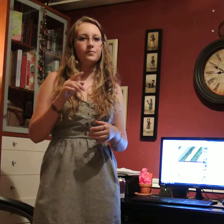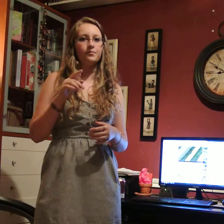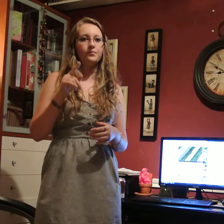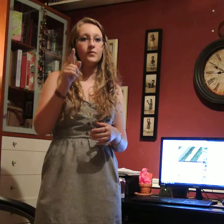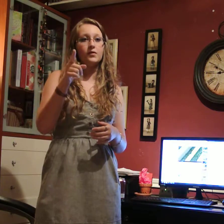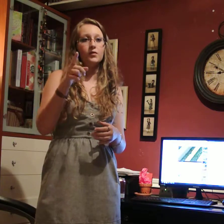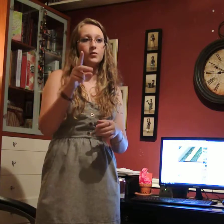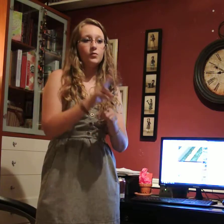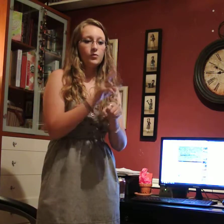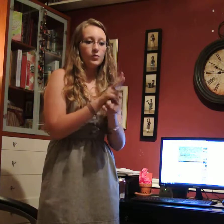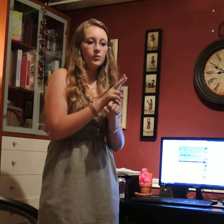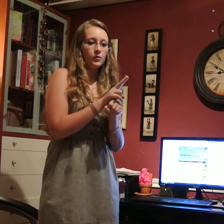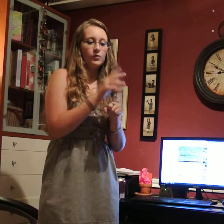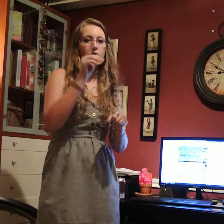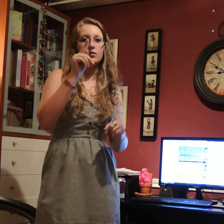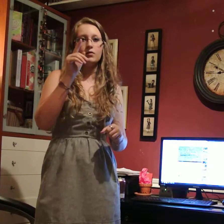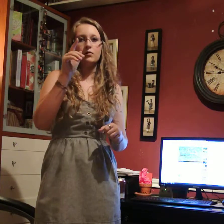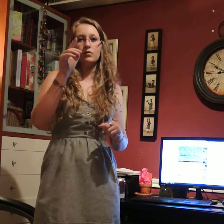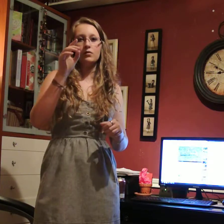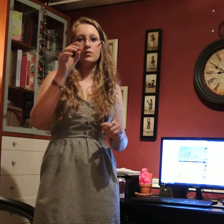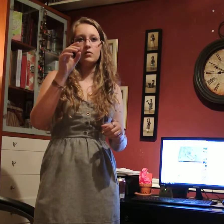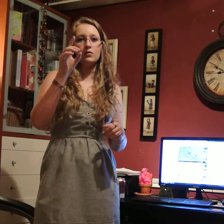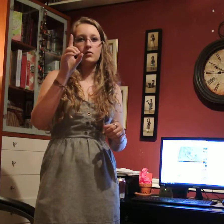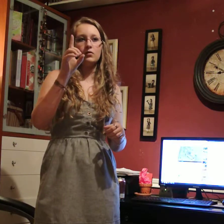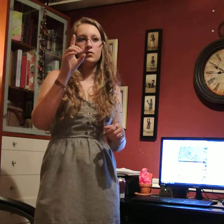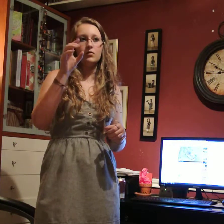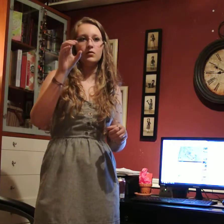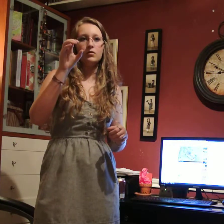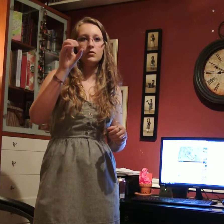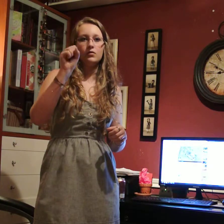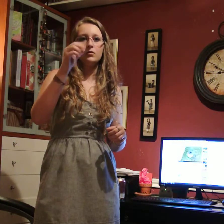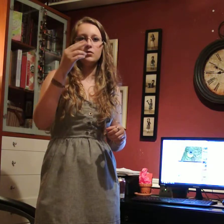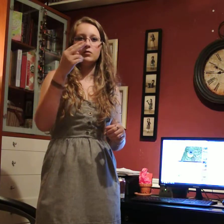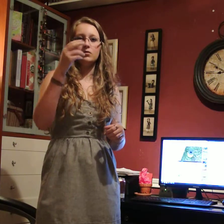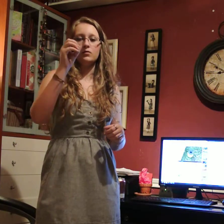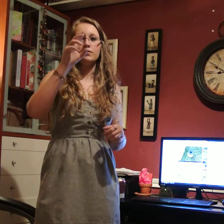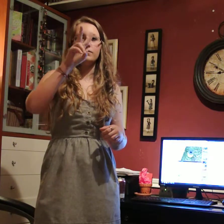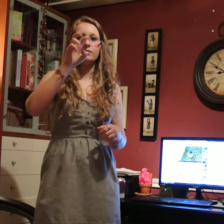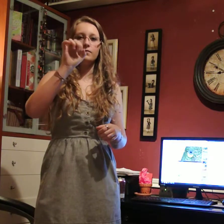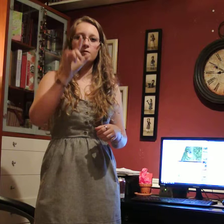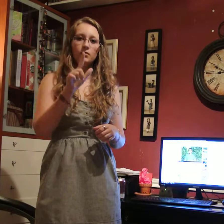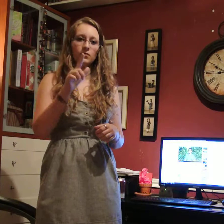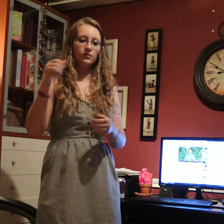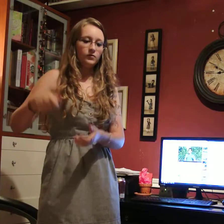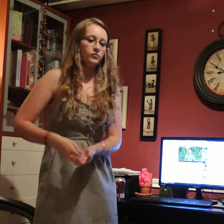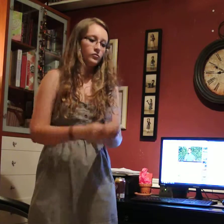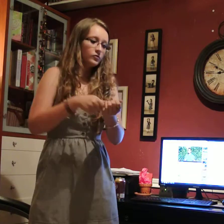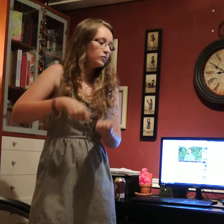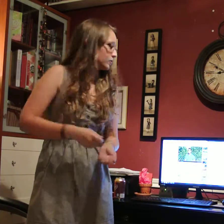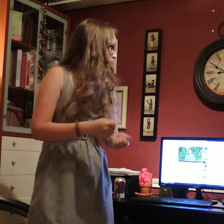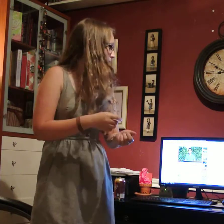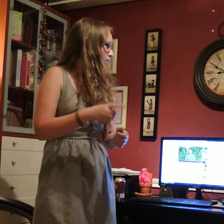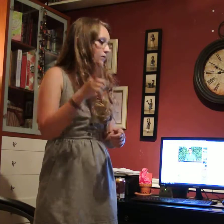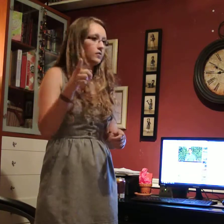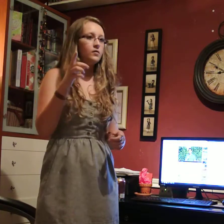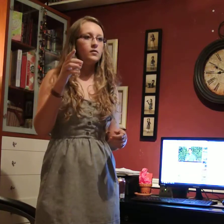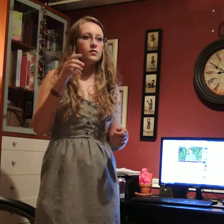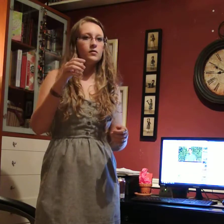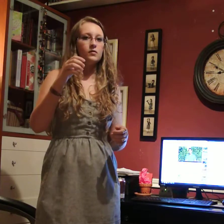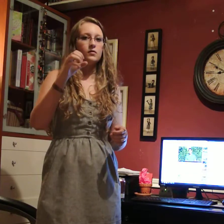level, a hammer or a nail gun, circular saw and a string line. Before you get too far into it, it might be a good idea